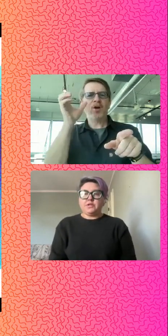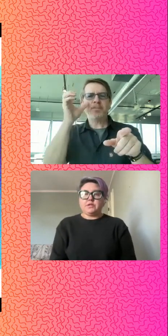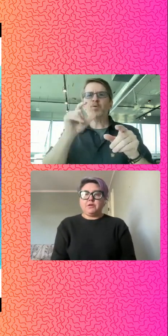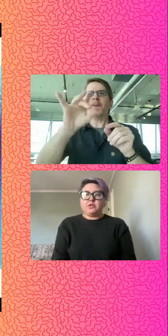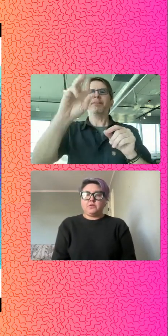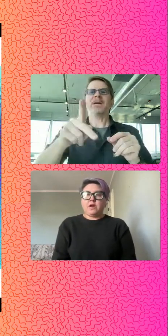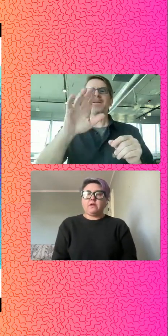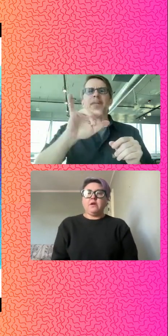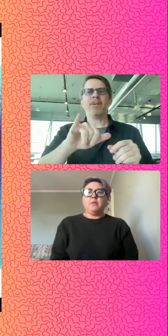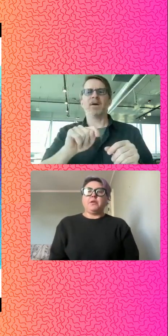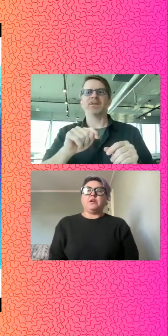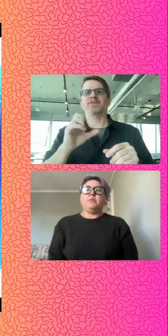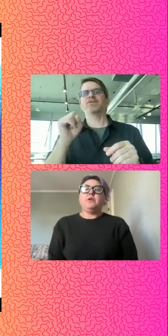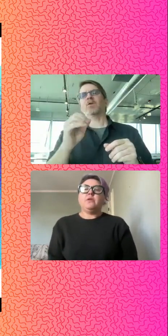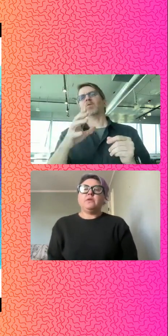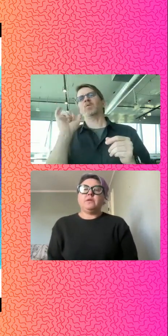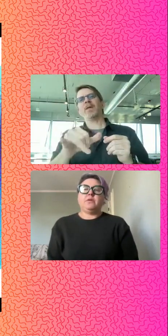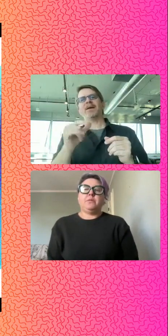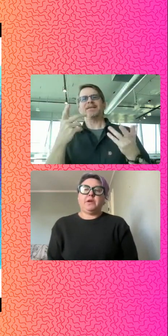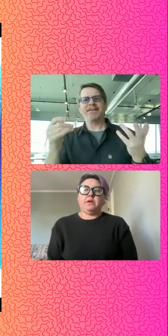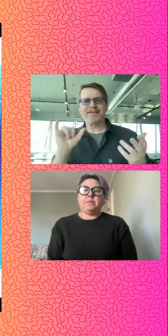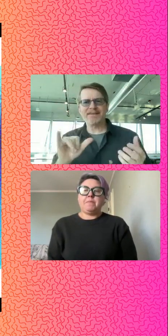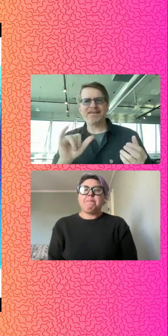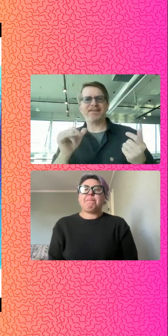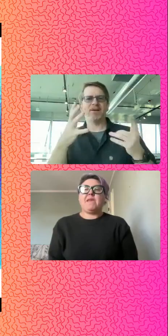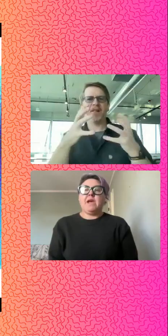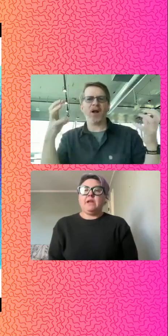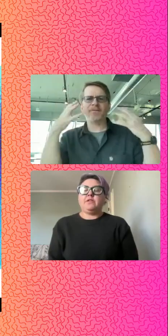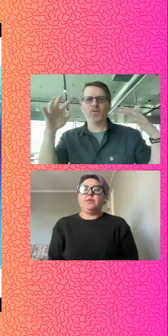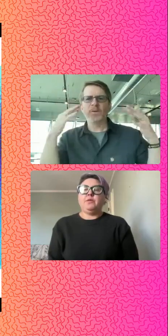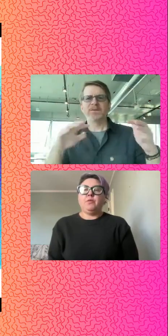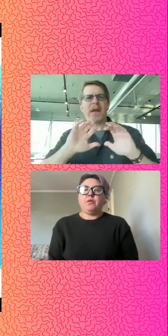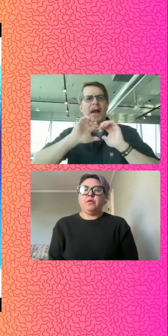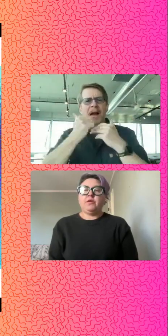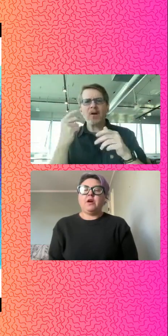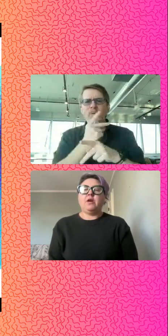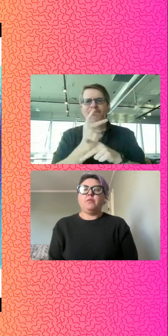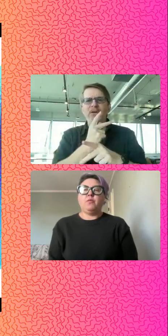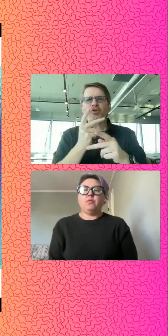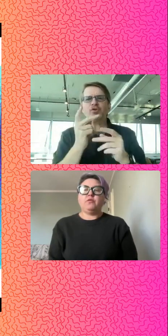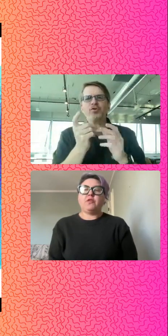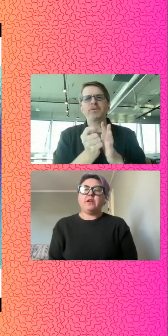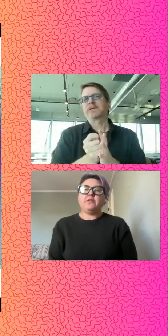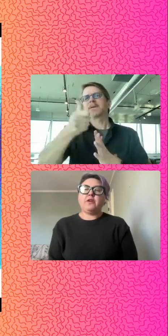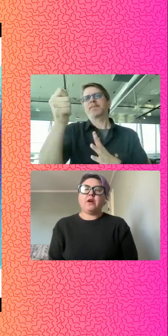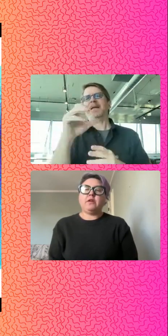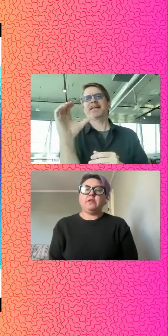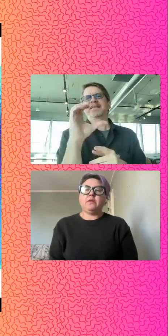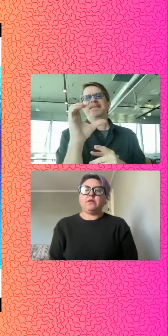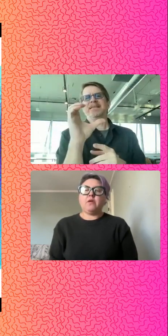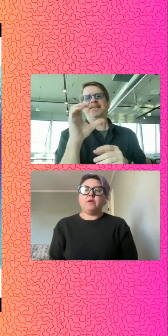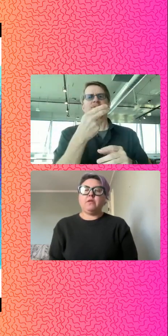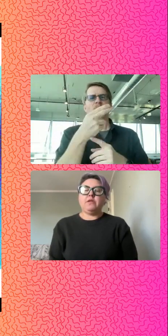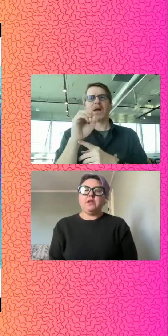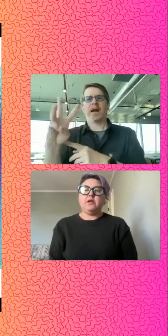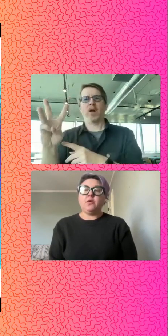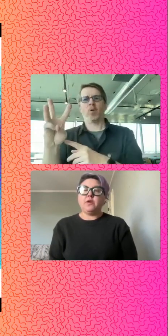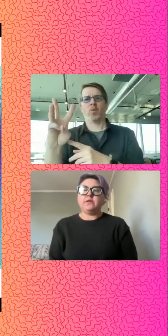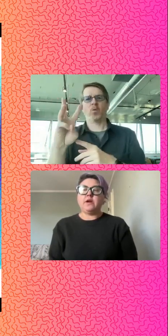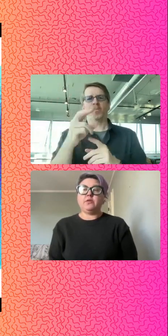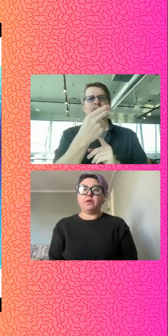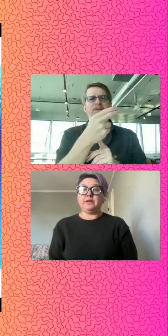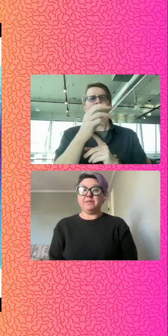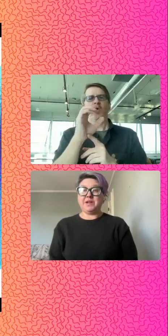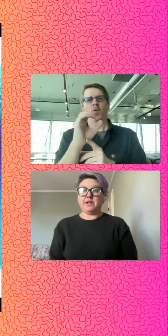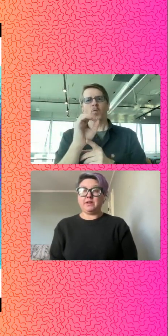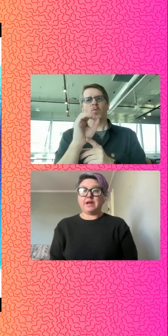person watching somebody do that, but the computer was able to pick it up. And so we were um, trying to figure out how to deal with all the